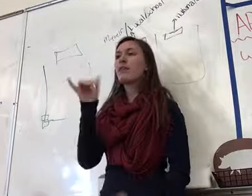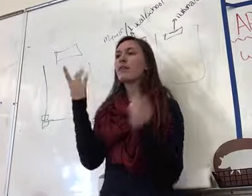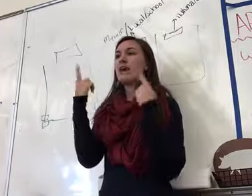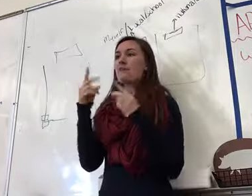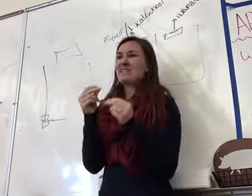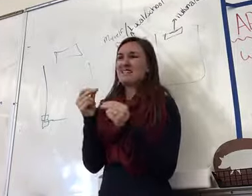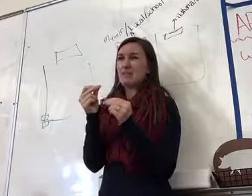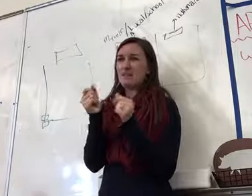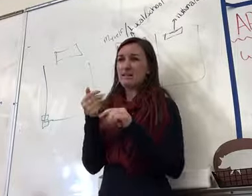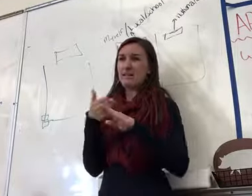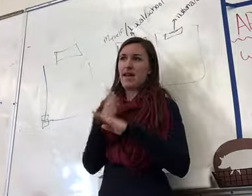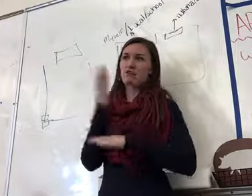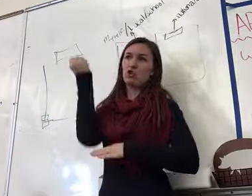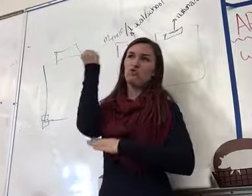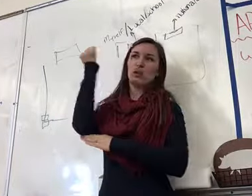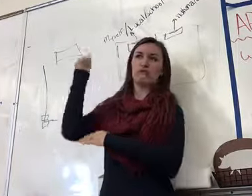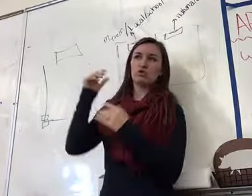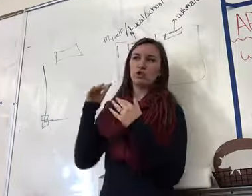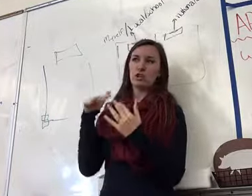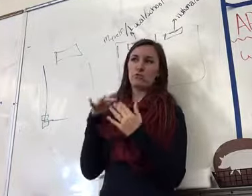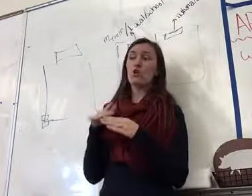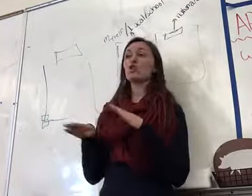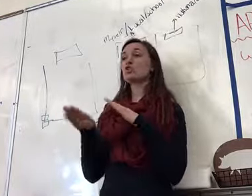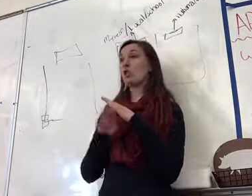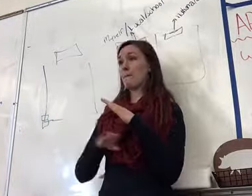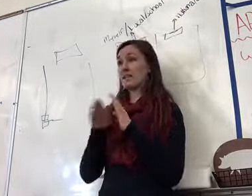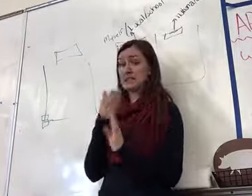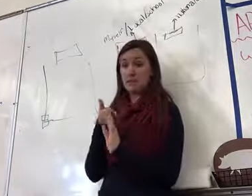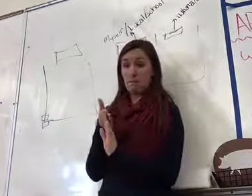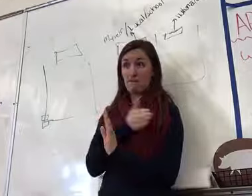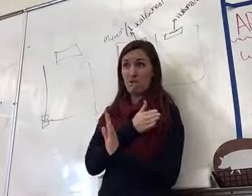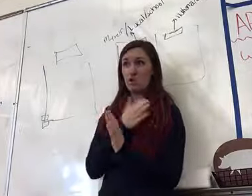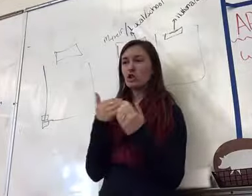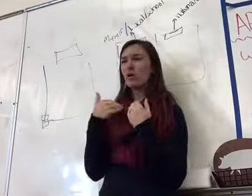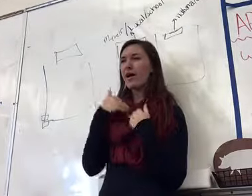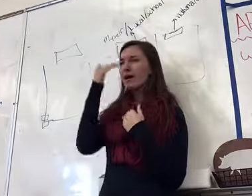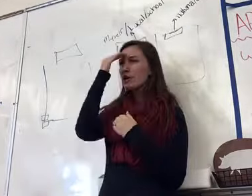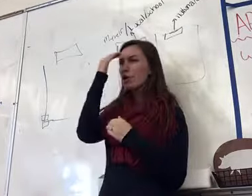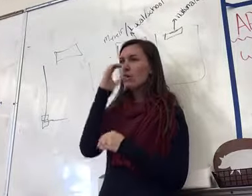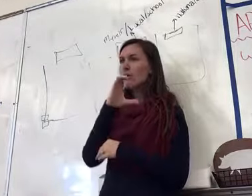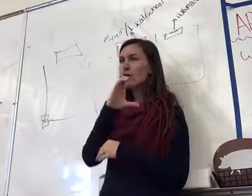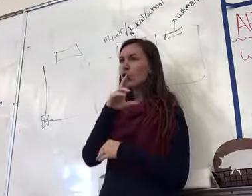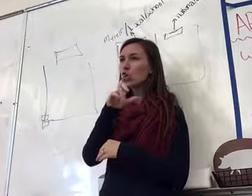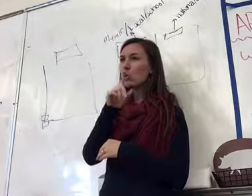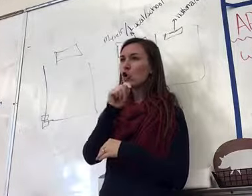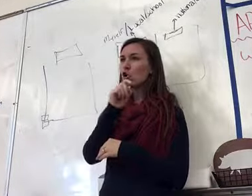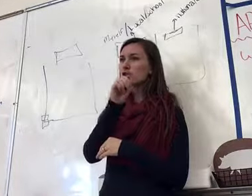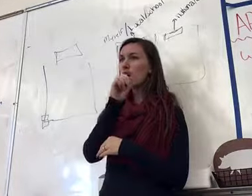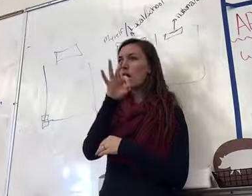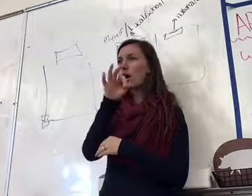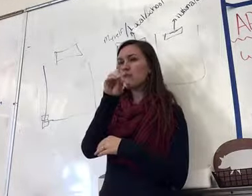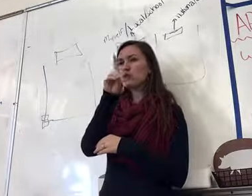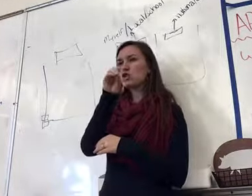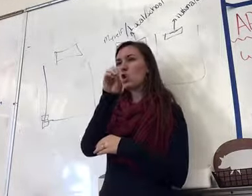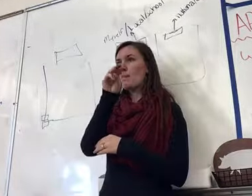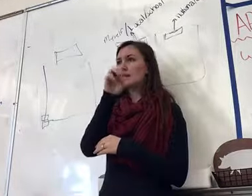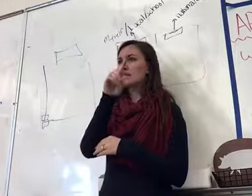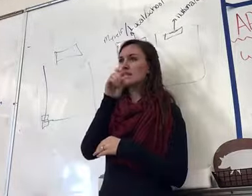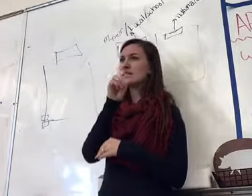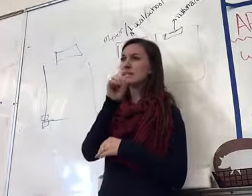Revolutionary War. Basically, beforehand, we had the cult of domesticity, which, talking to Miss Pickett, I know that your class has not learned that